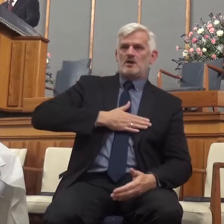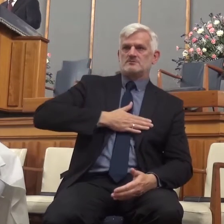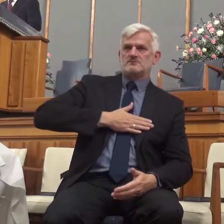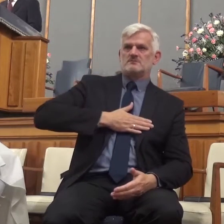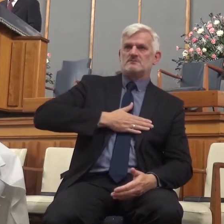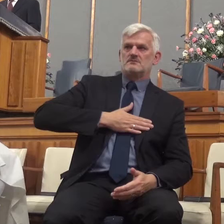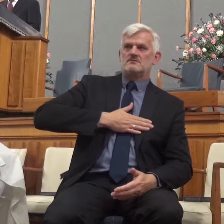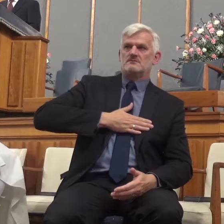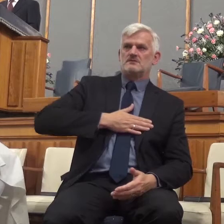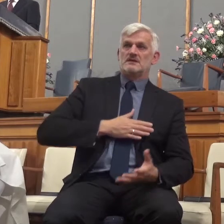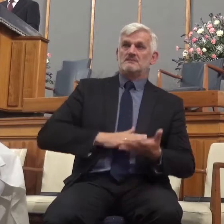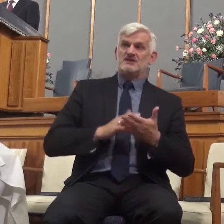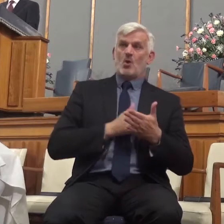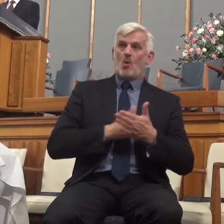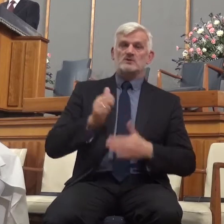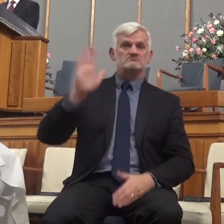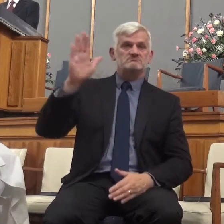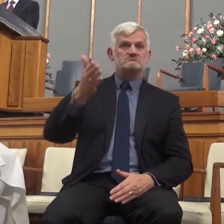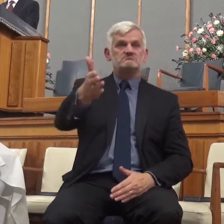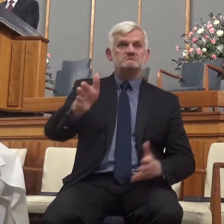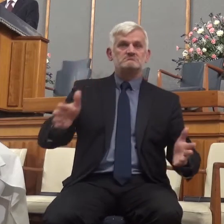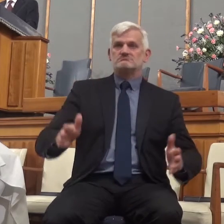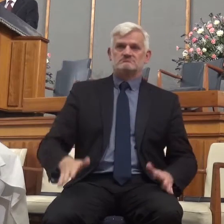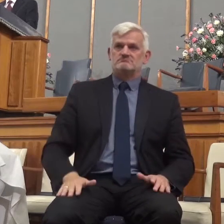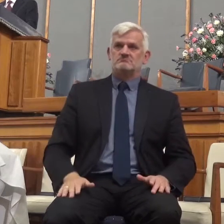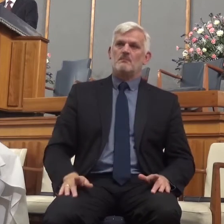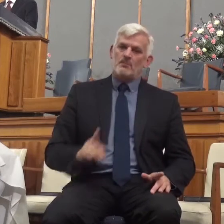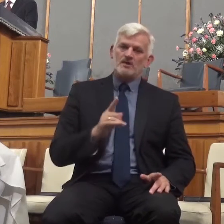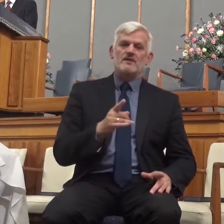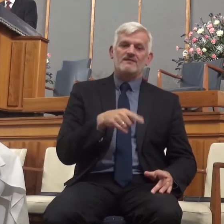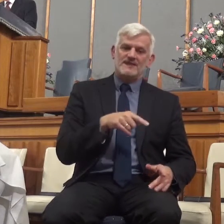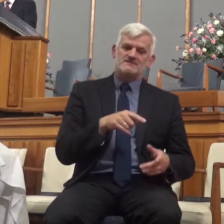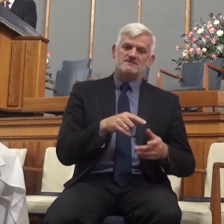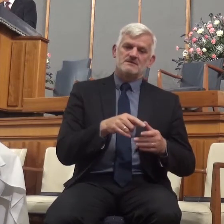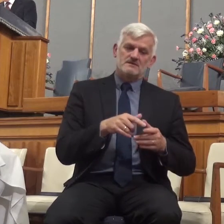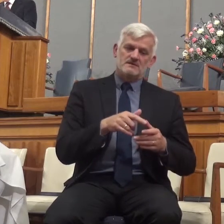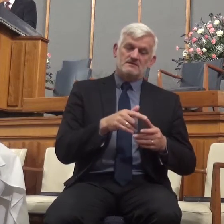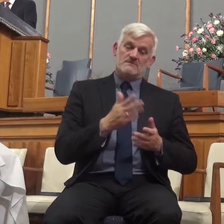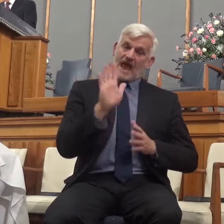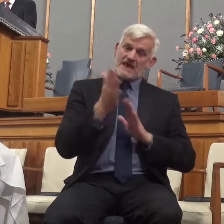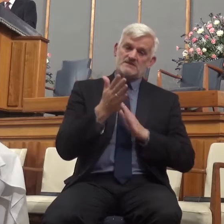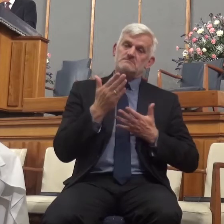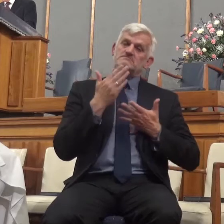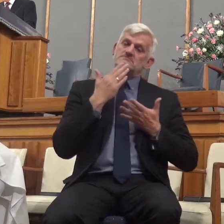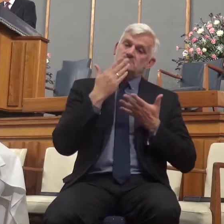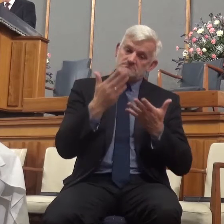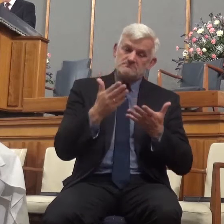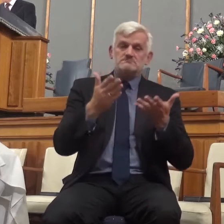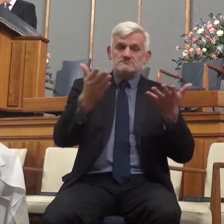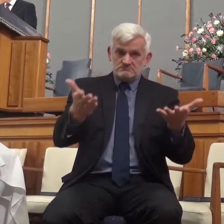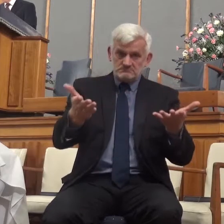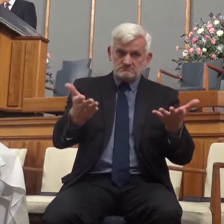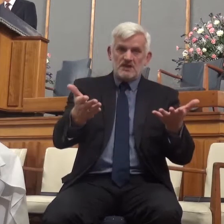they always stretched out the hand, but that's how the word was formed and came into use. Give